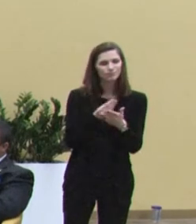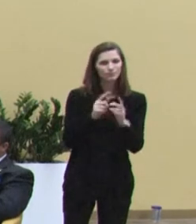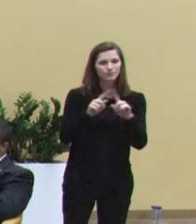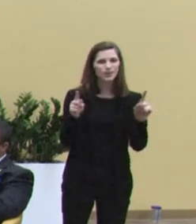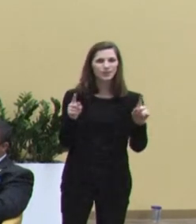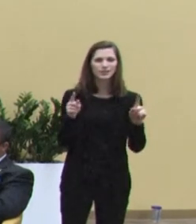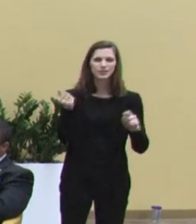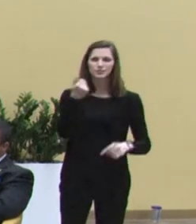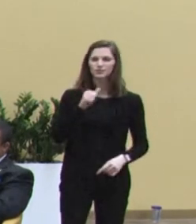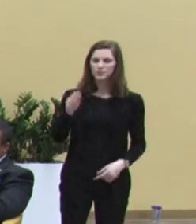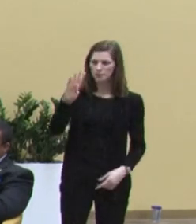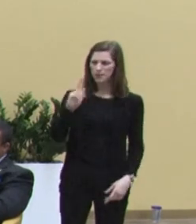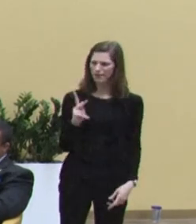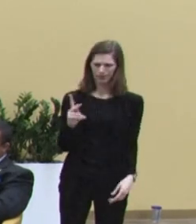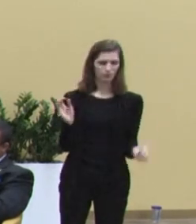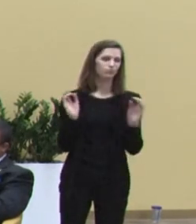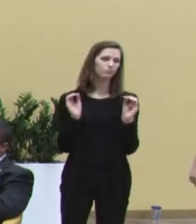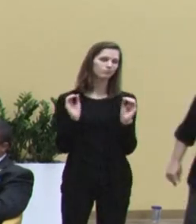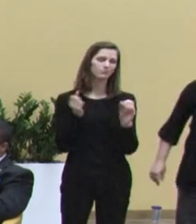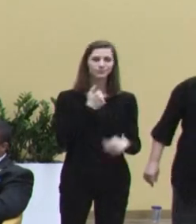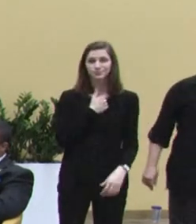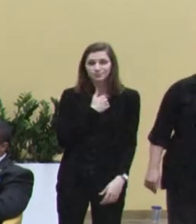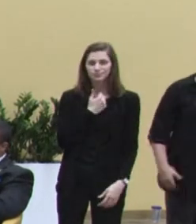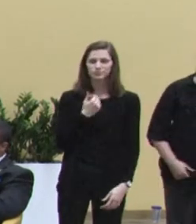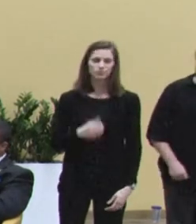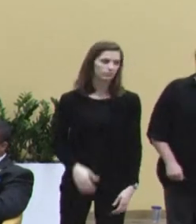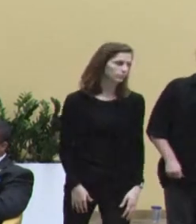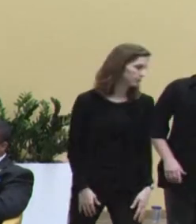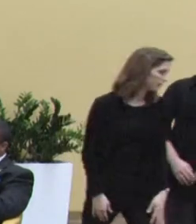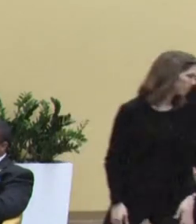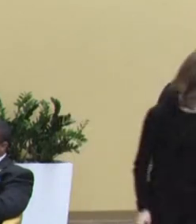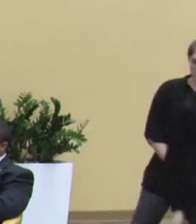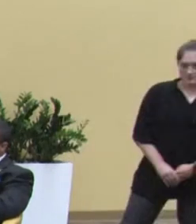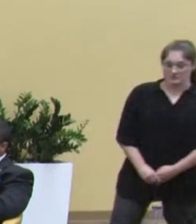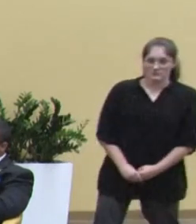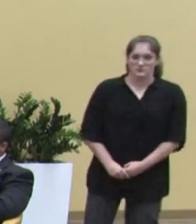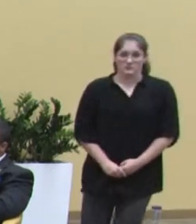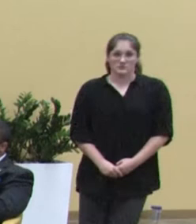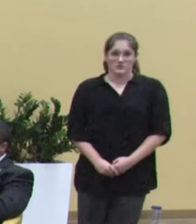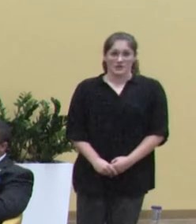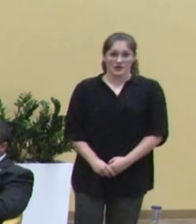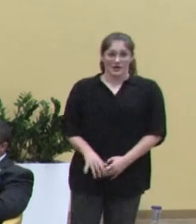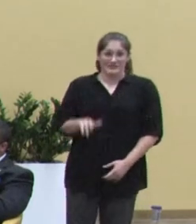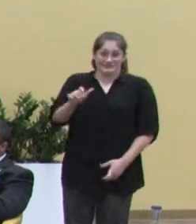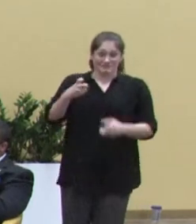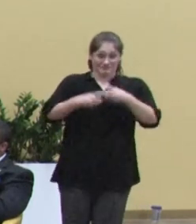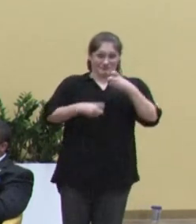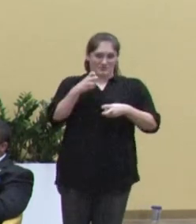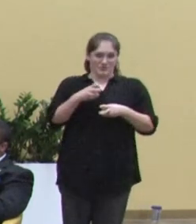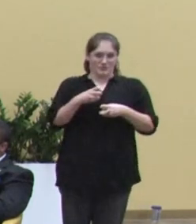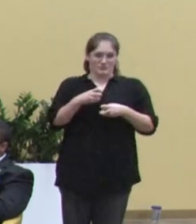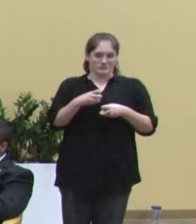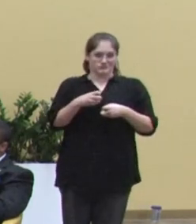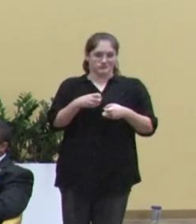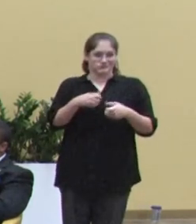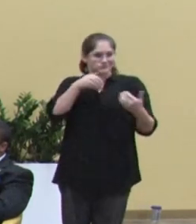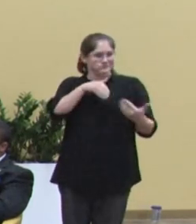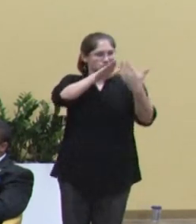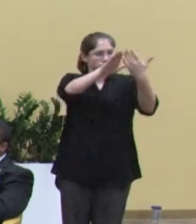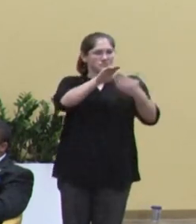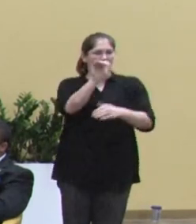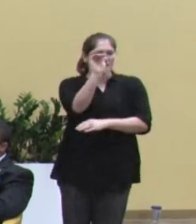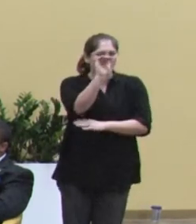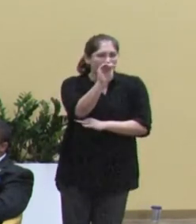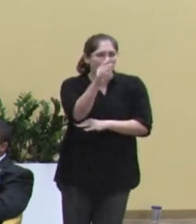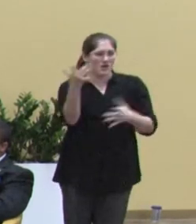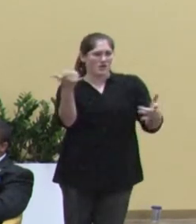And so, in a sense, we become irresponsible when we don't raise that issue to our elected officials and say, hey man,